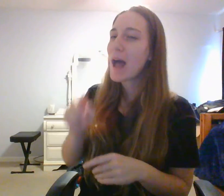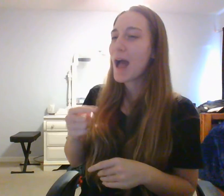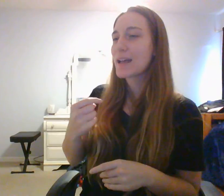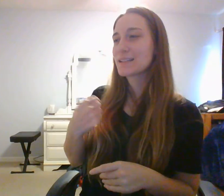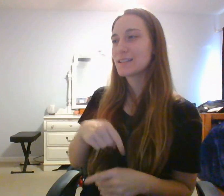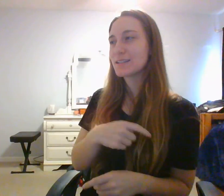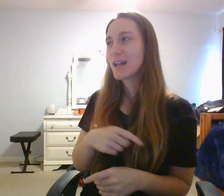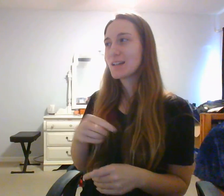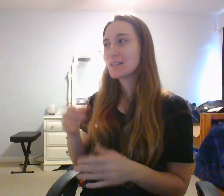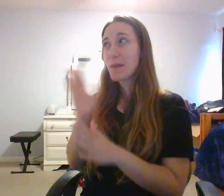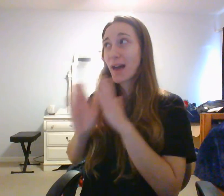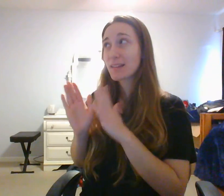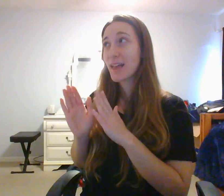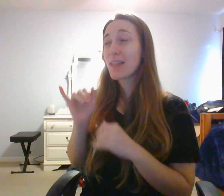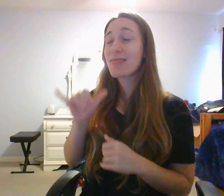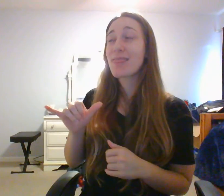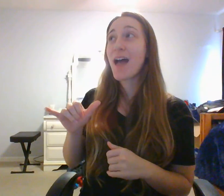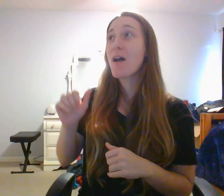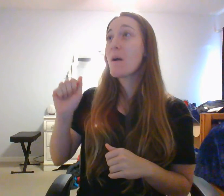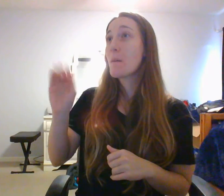would be in the White House today, we would say no way.